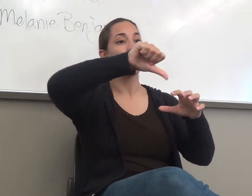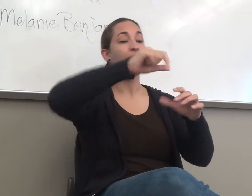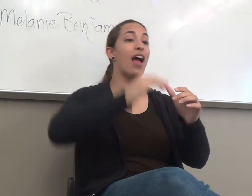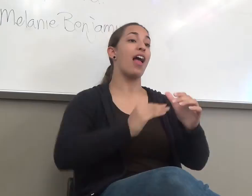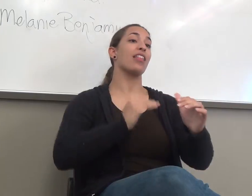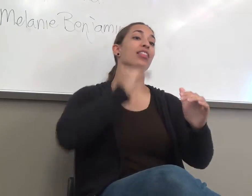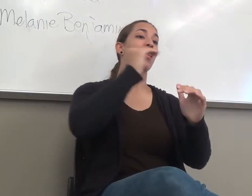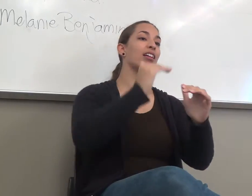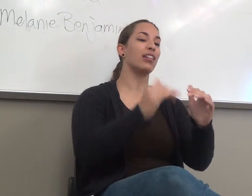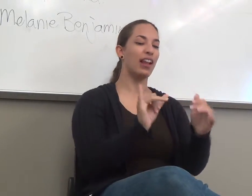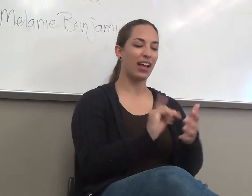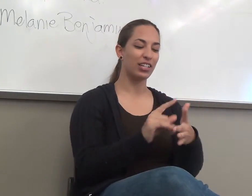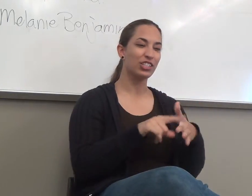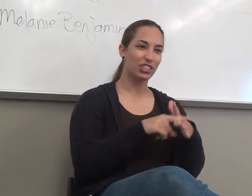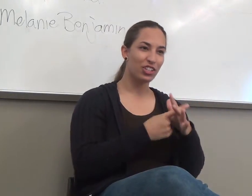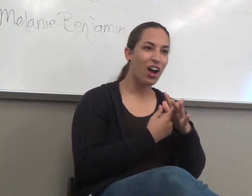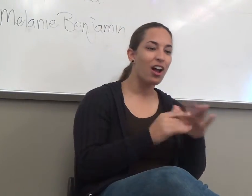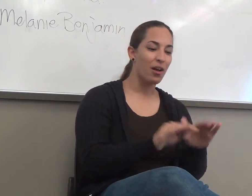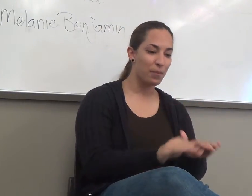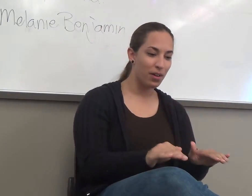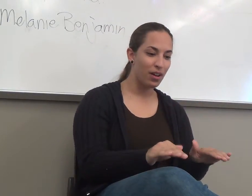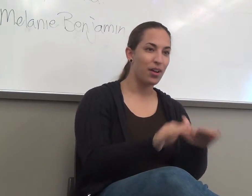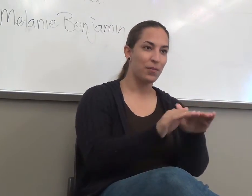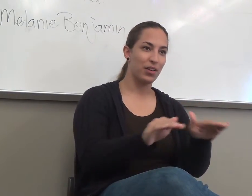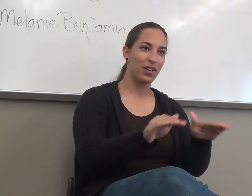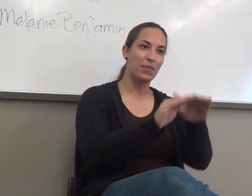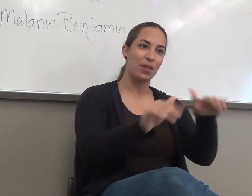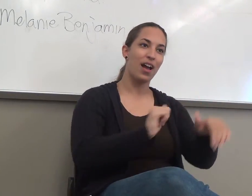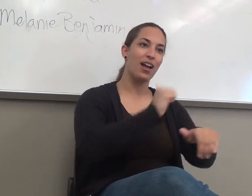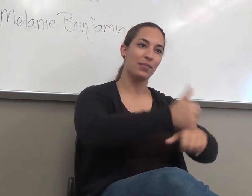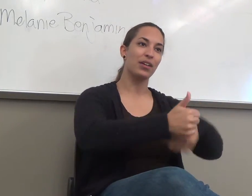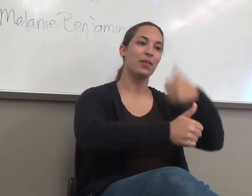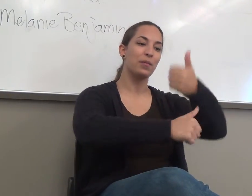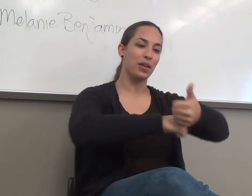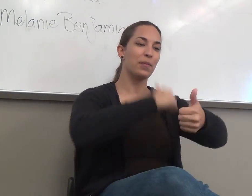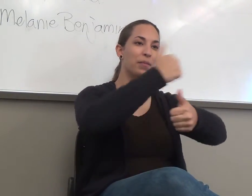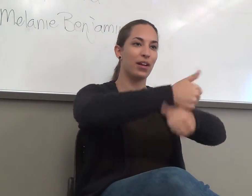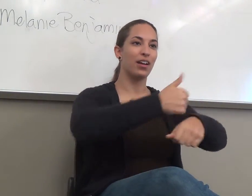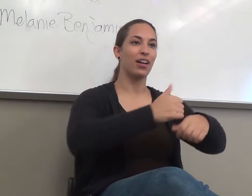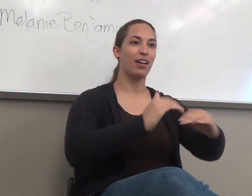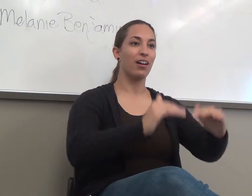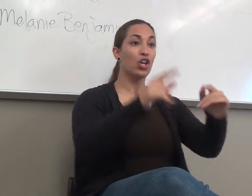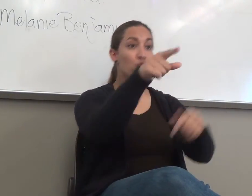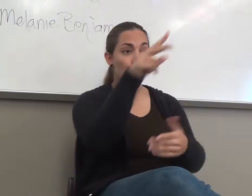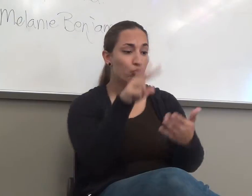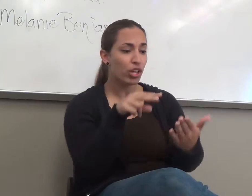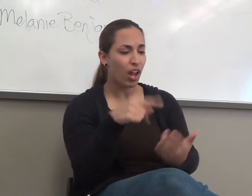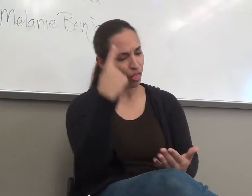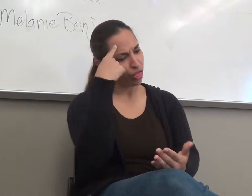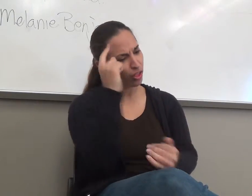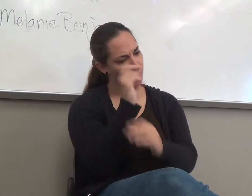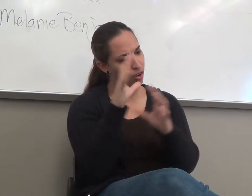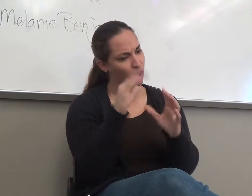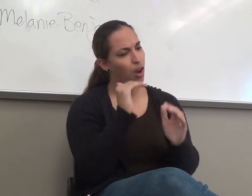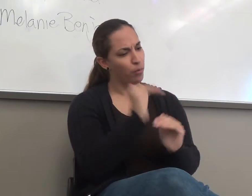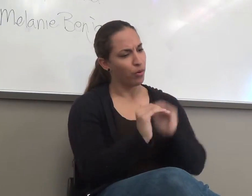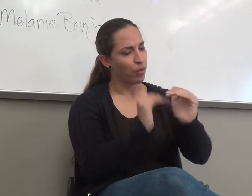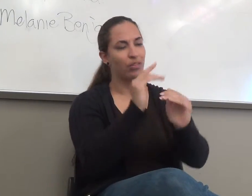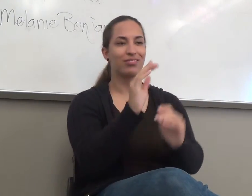brownie up to the top. You didn't even think about that when you were reading this, right? But you do have an order,